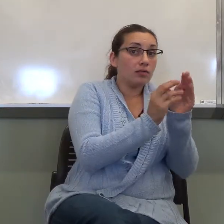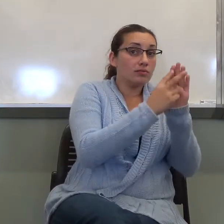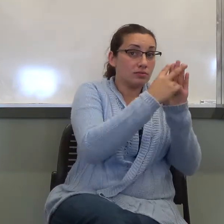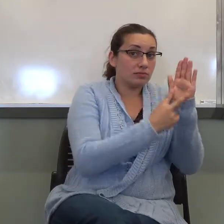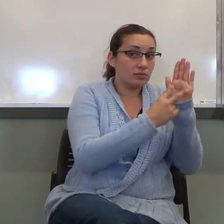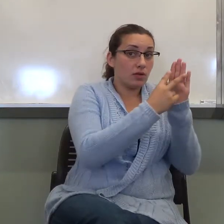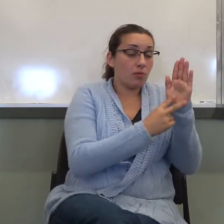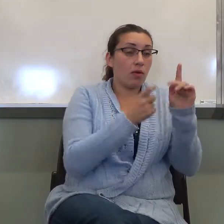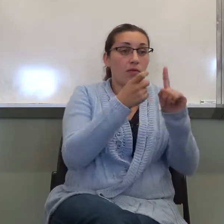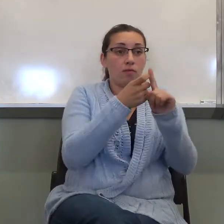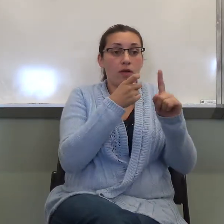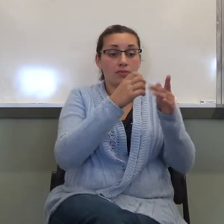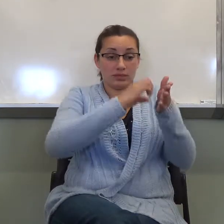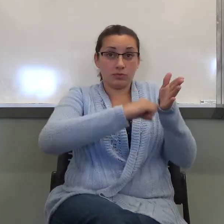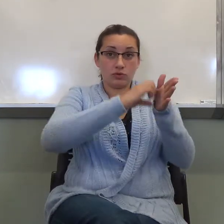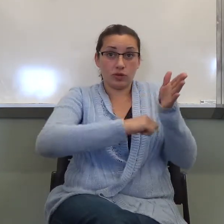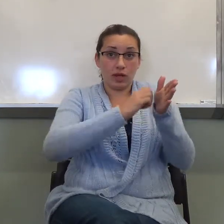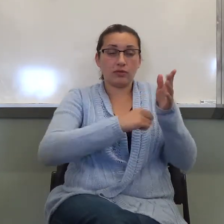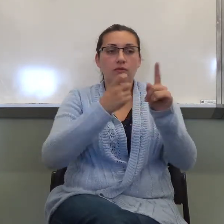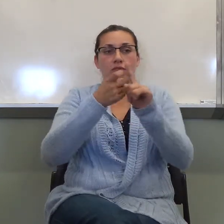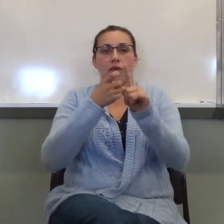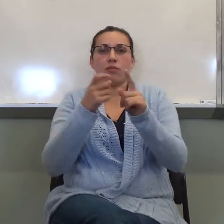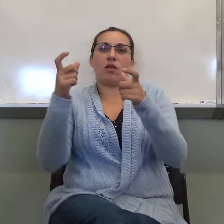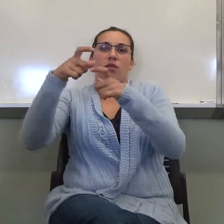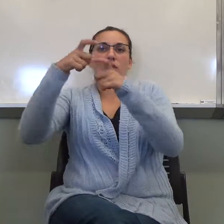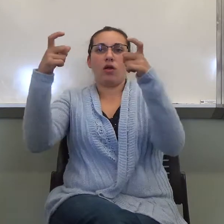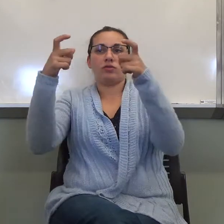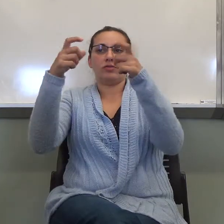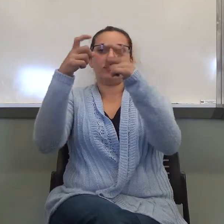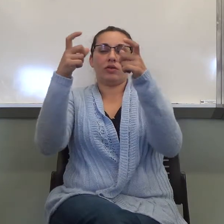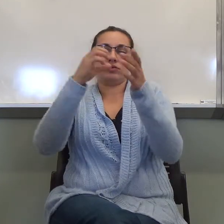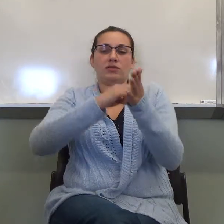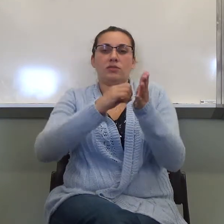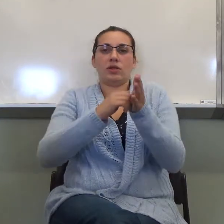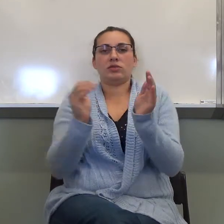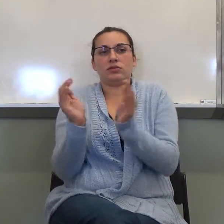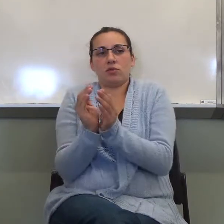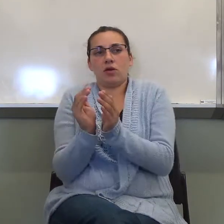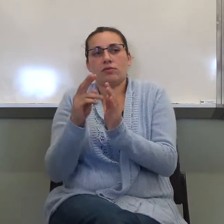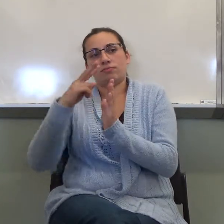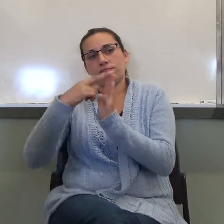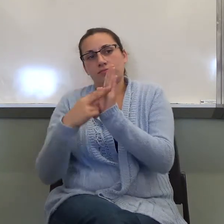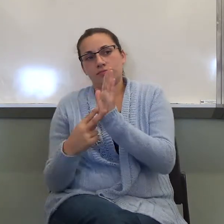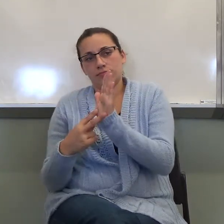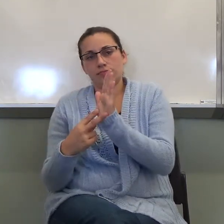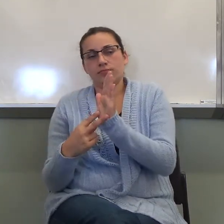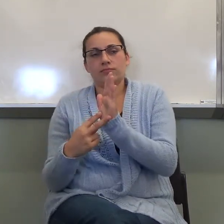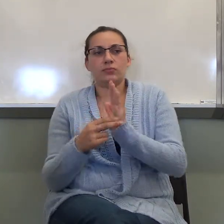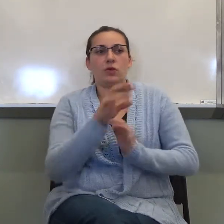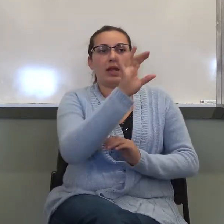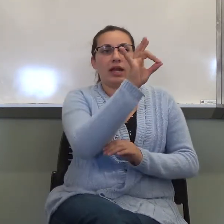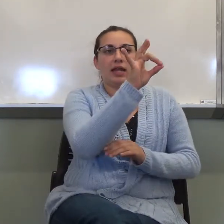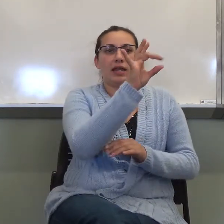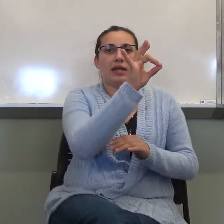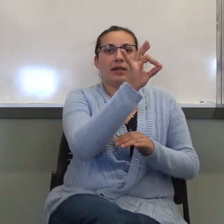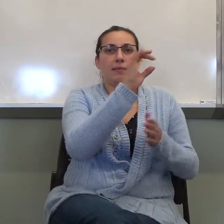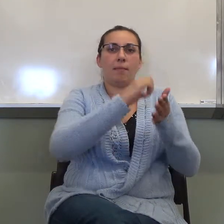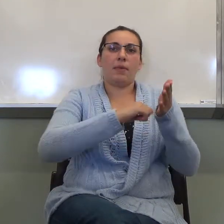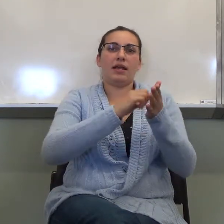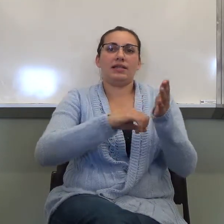be 8 minus 8, which is 0. Attach the sign of the one with the larger. Well, there isn't one